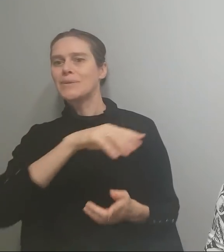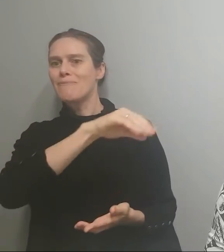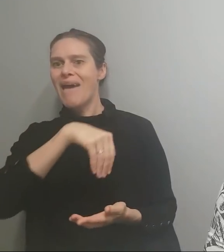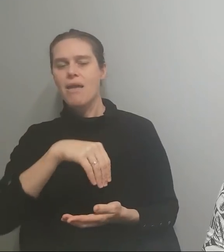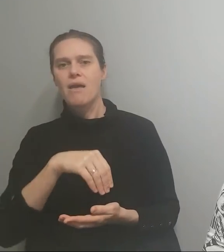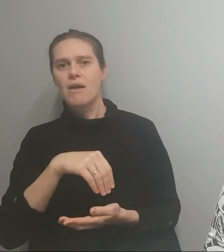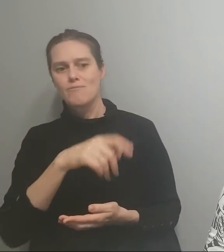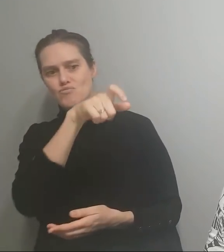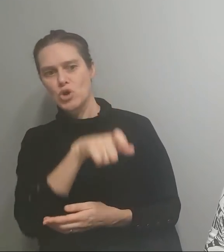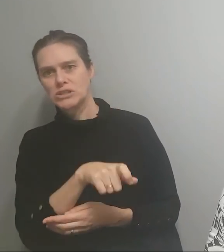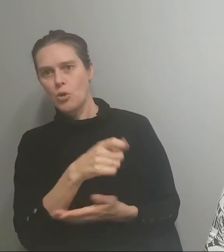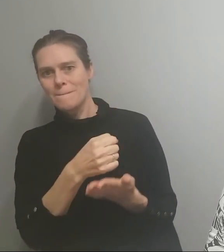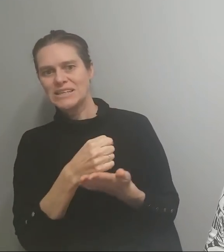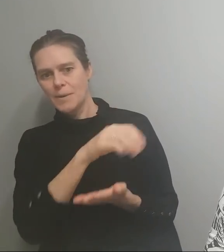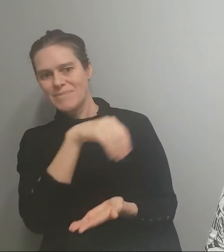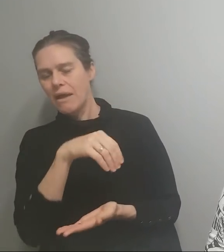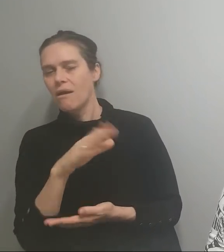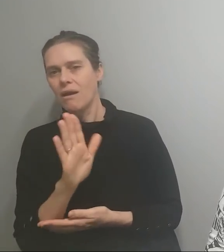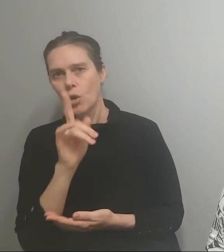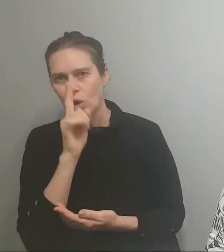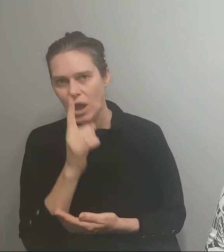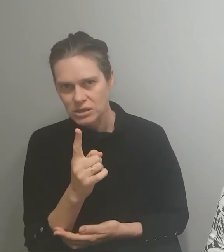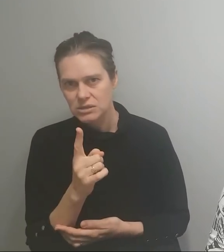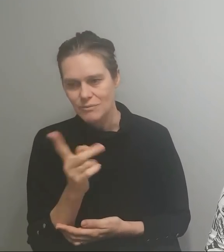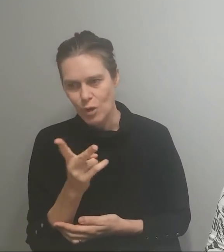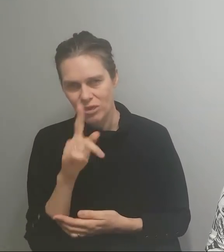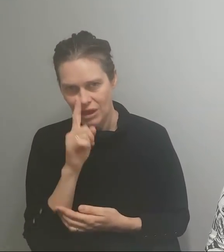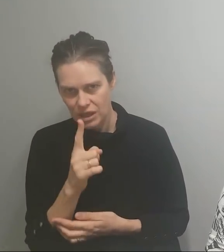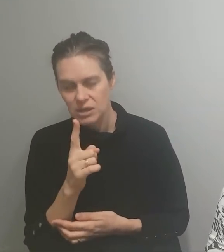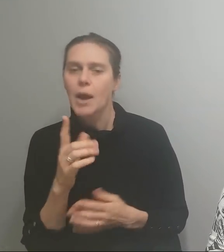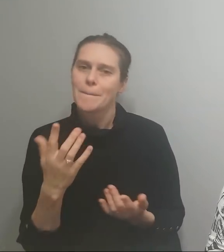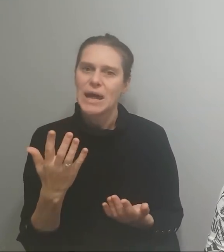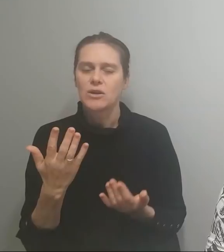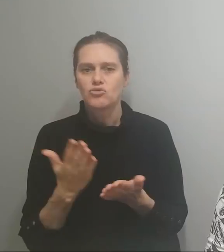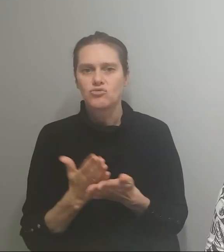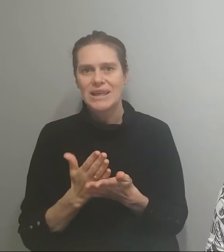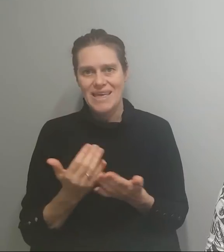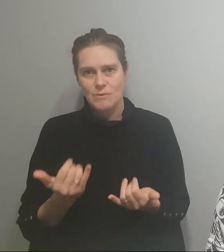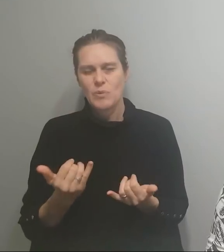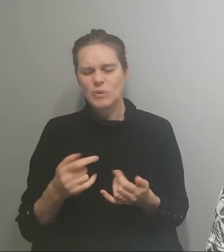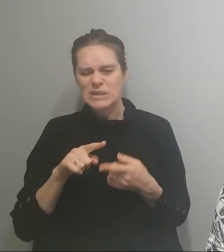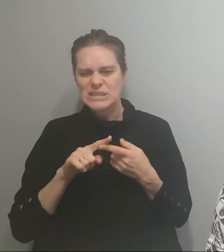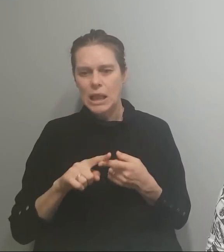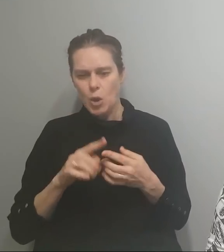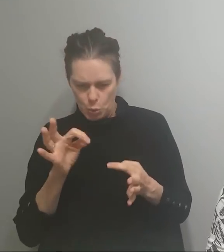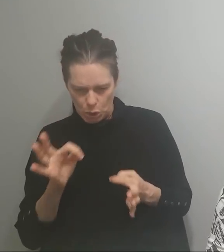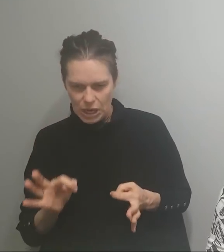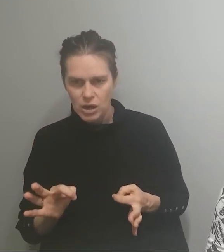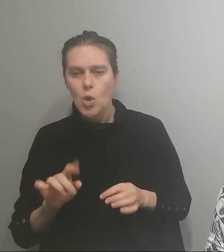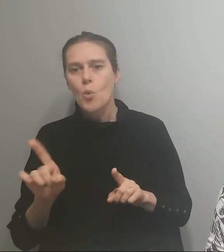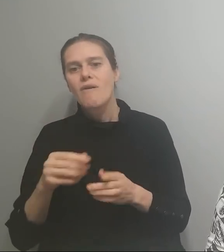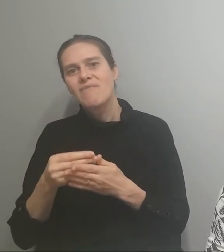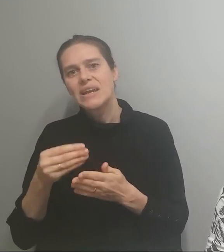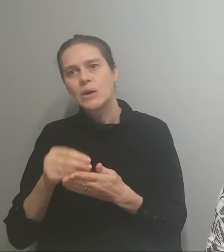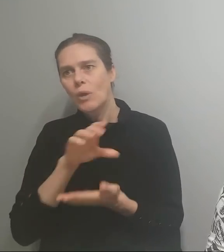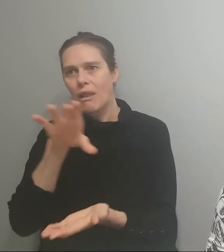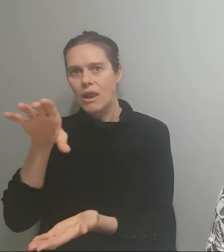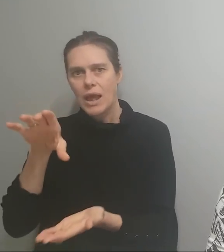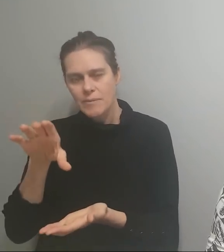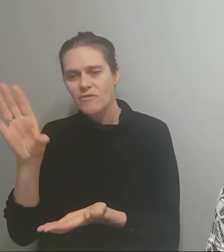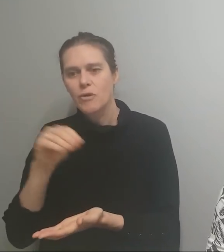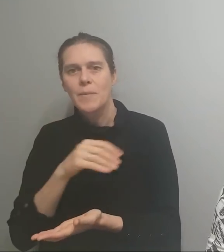contracts, we are still working through what funding will come in through from other government agencies, and we will